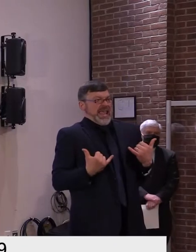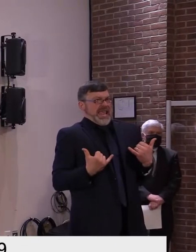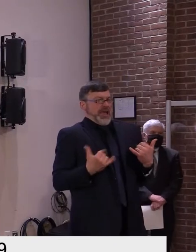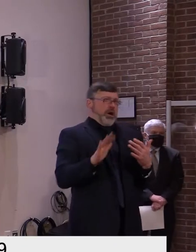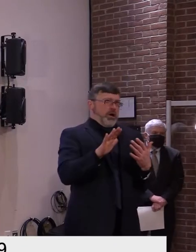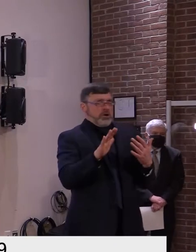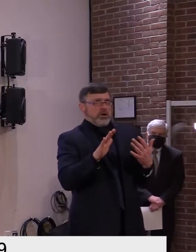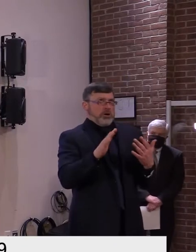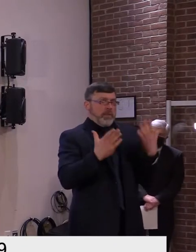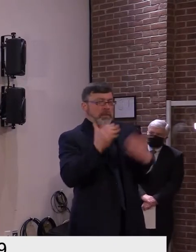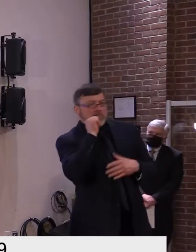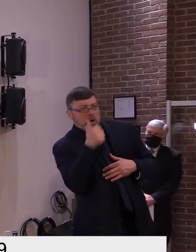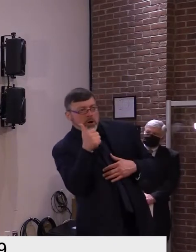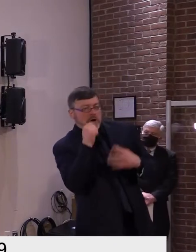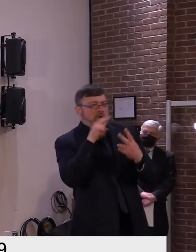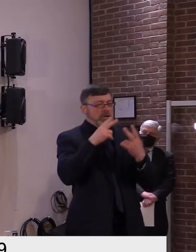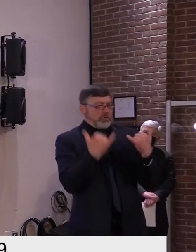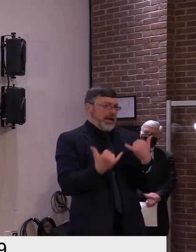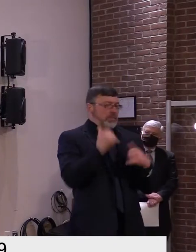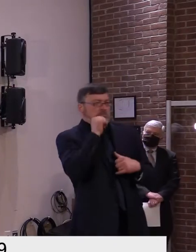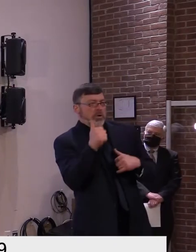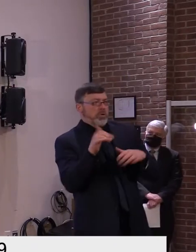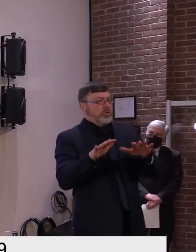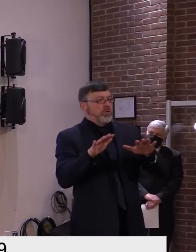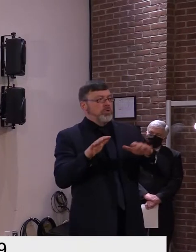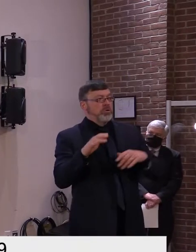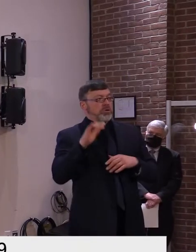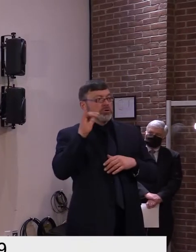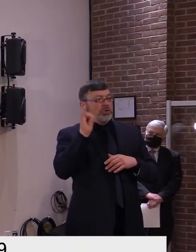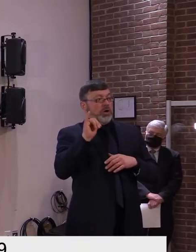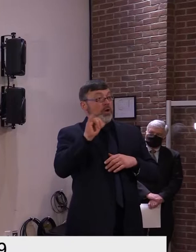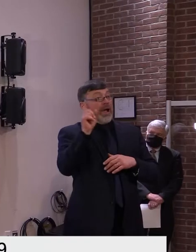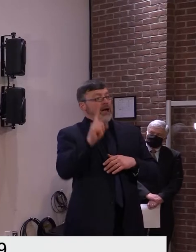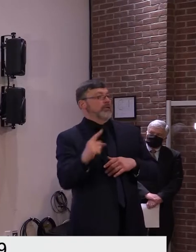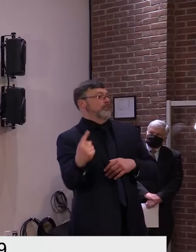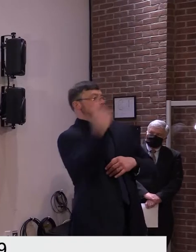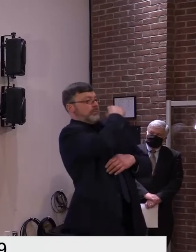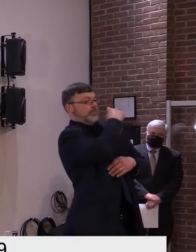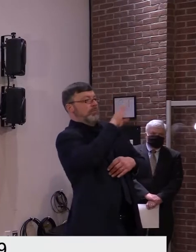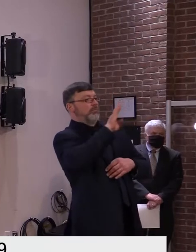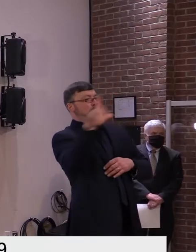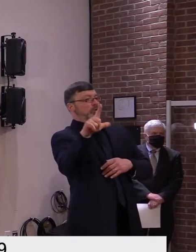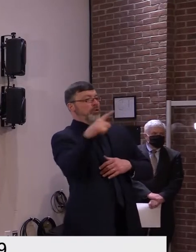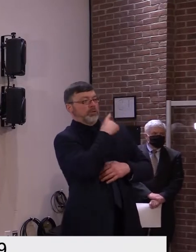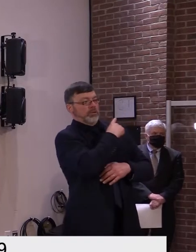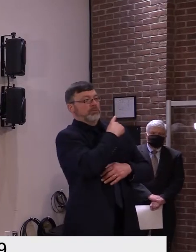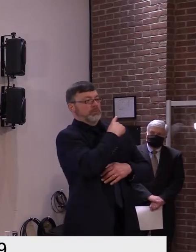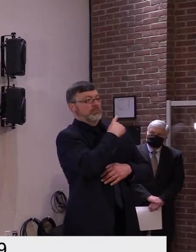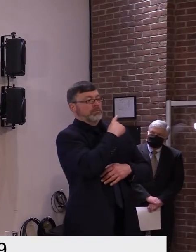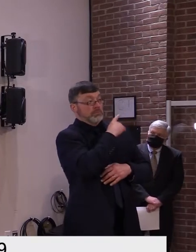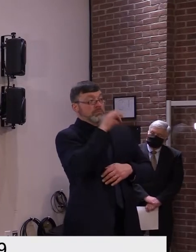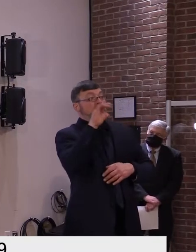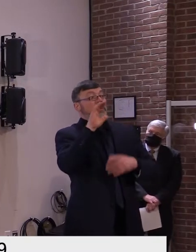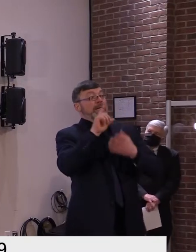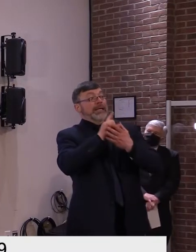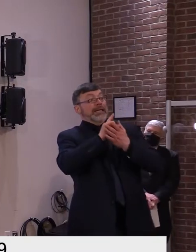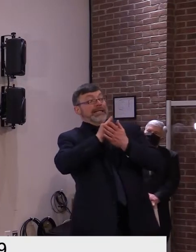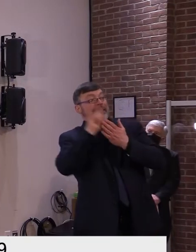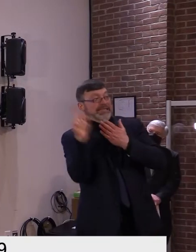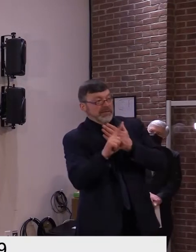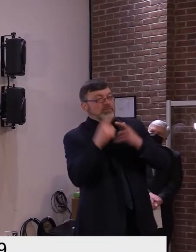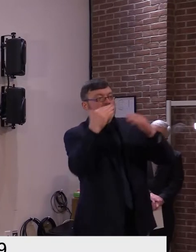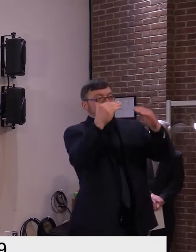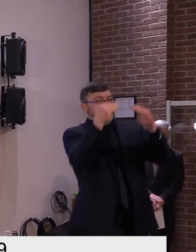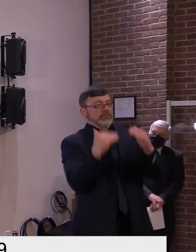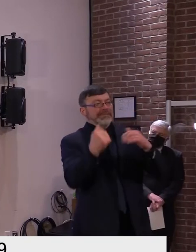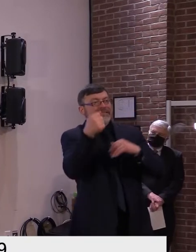Burlington. There's another one being scheduled for next week in Addison County. And there are